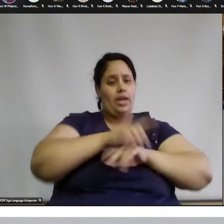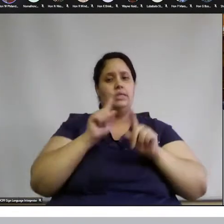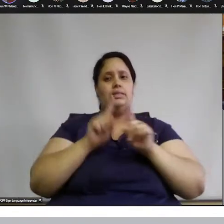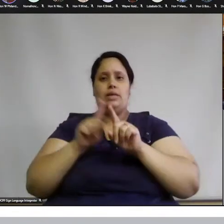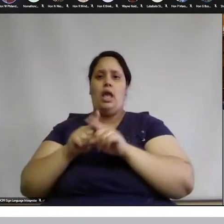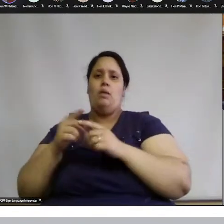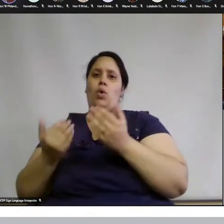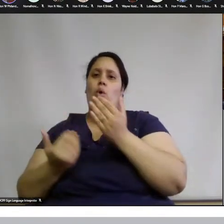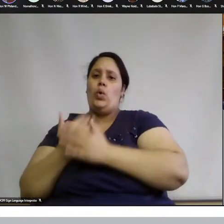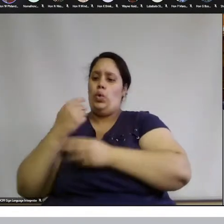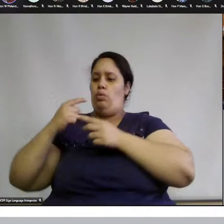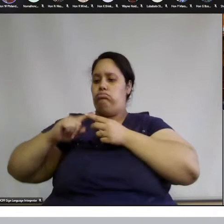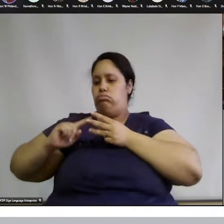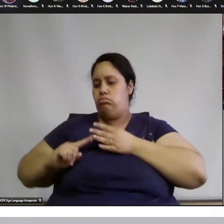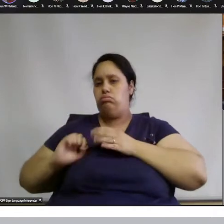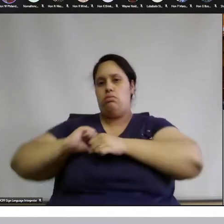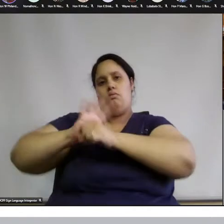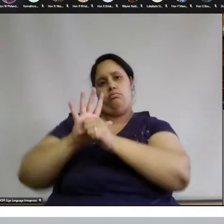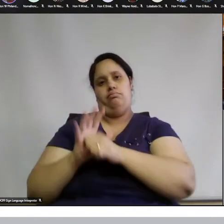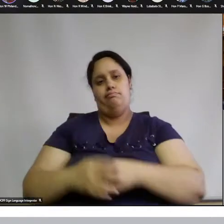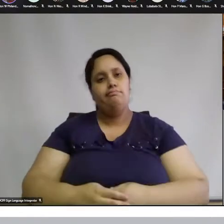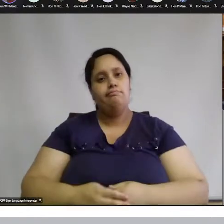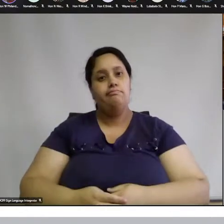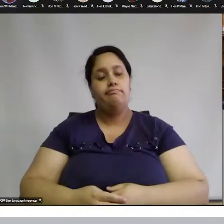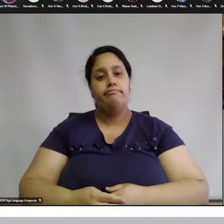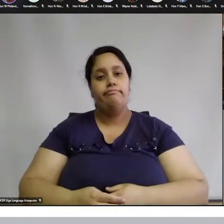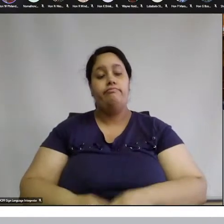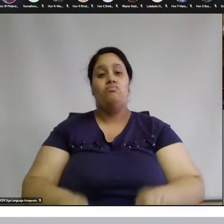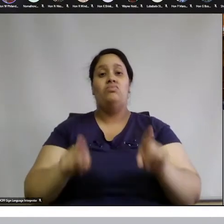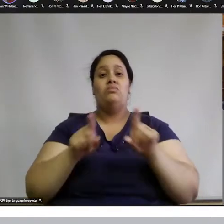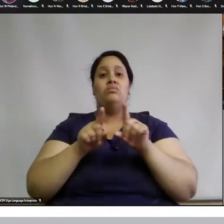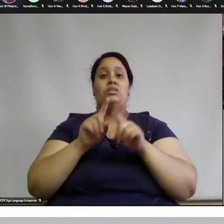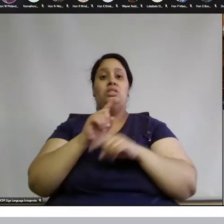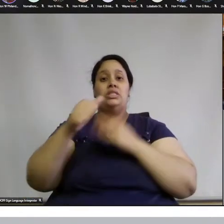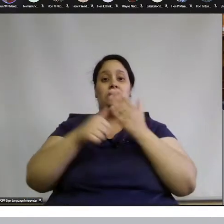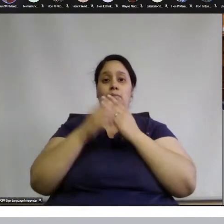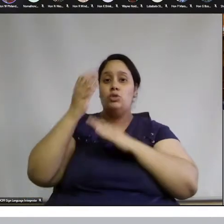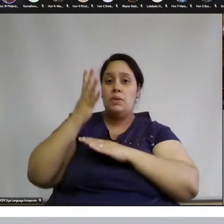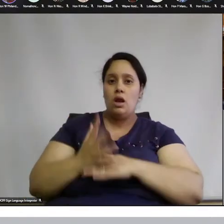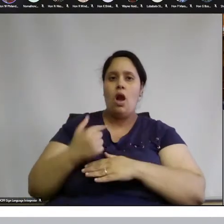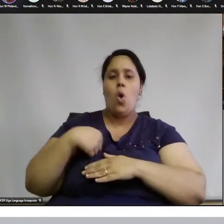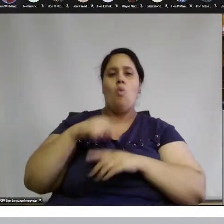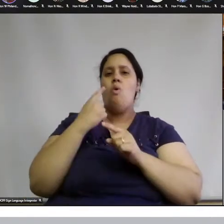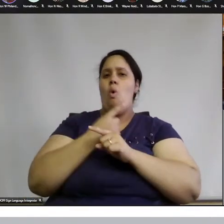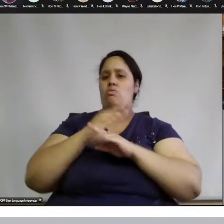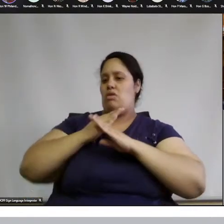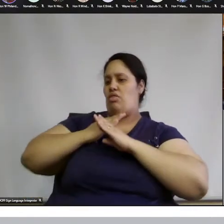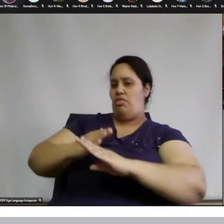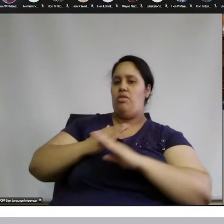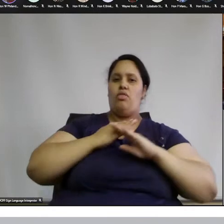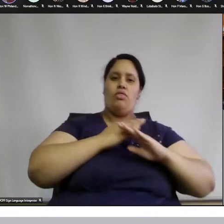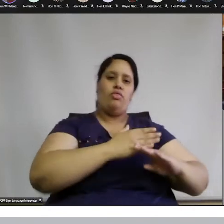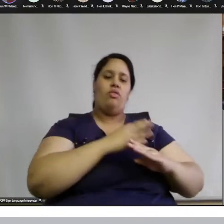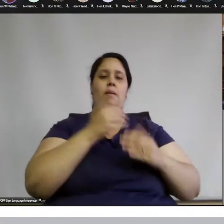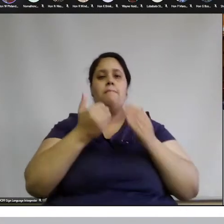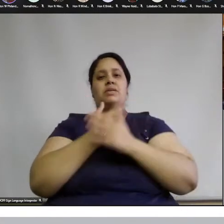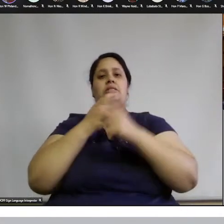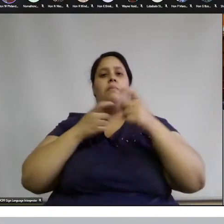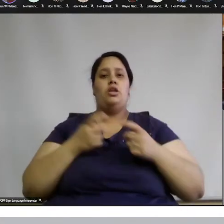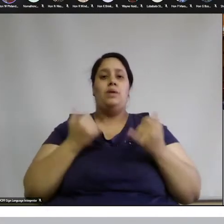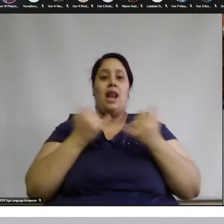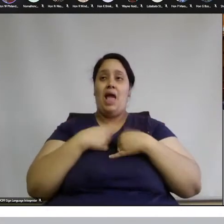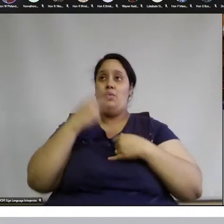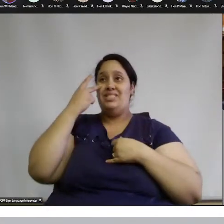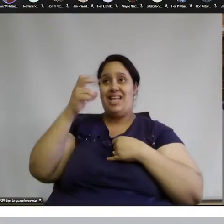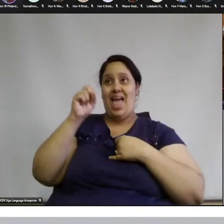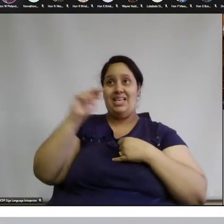as waves of infection. Deputy Speaker, in the Western Cape, we steer clear from the kind of mismanagement as seen by our colleagues